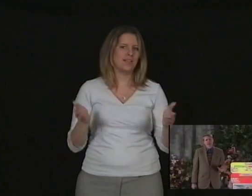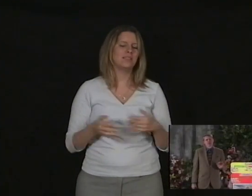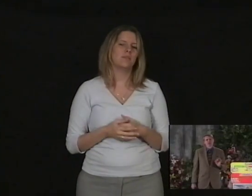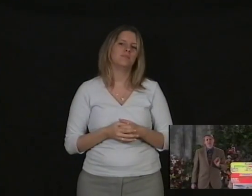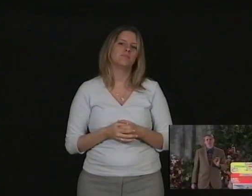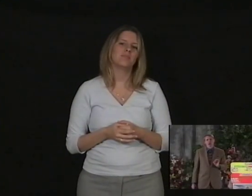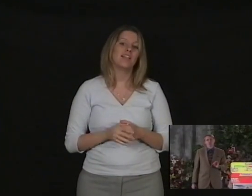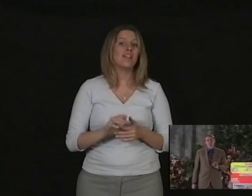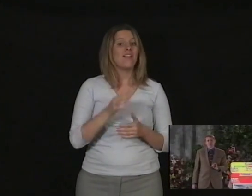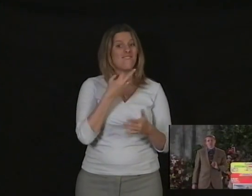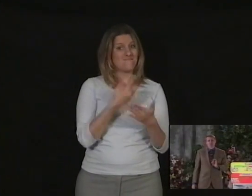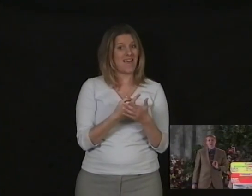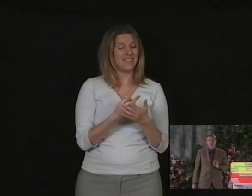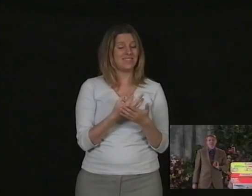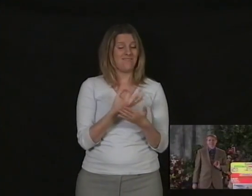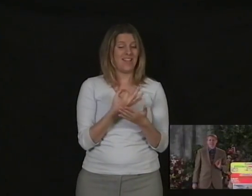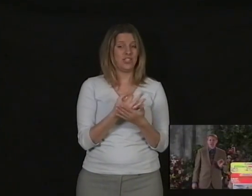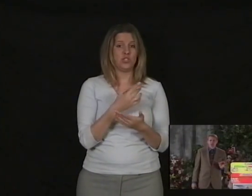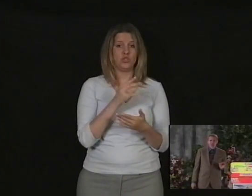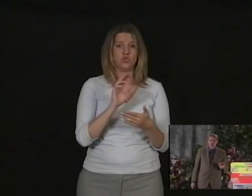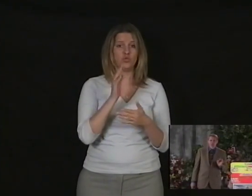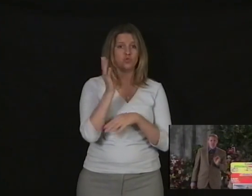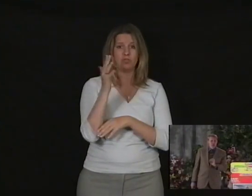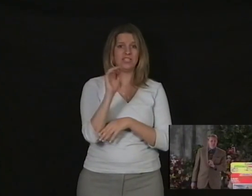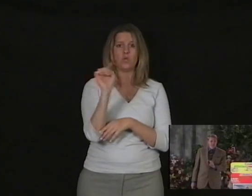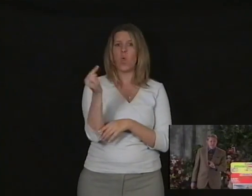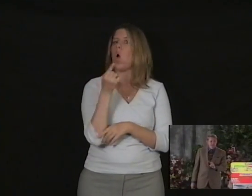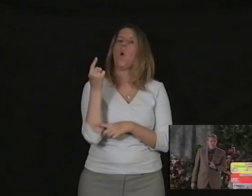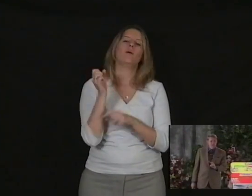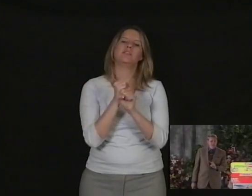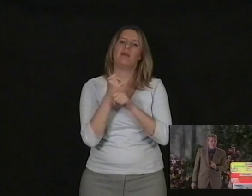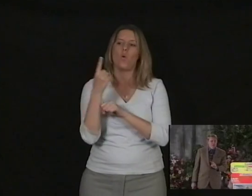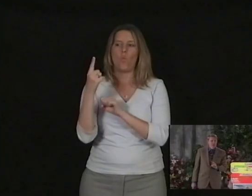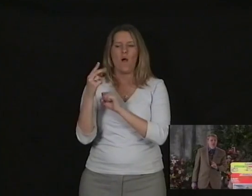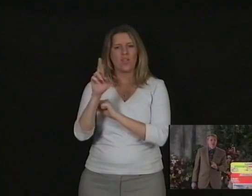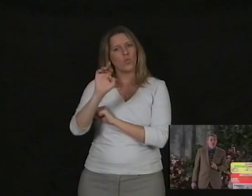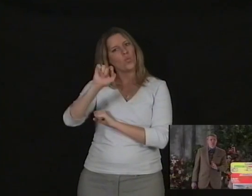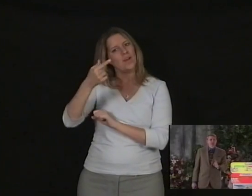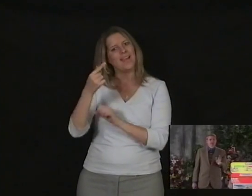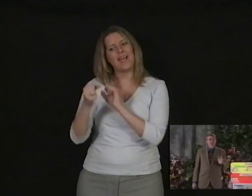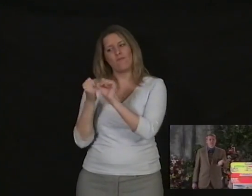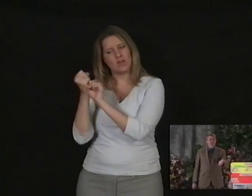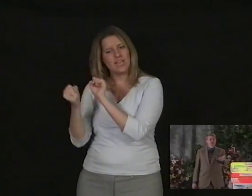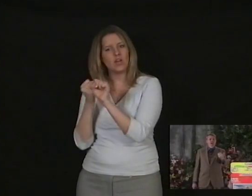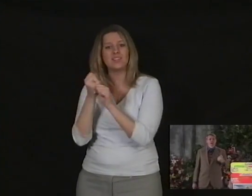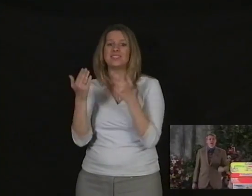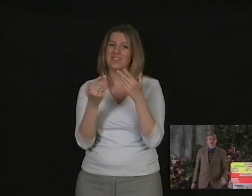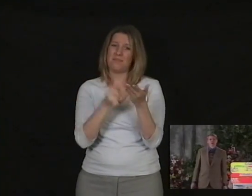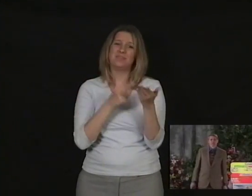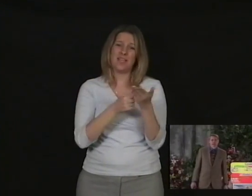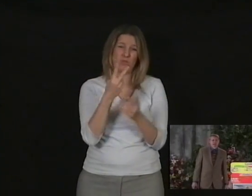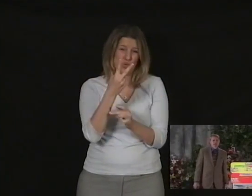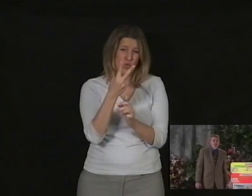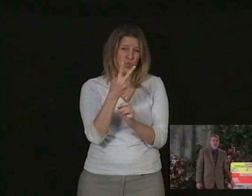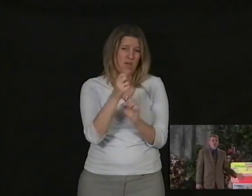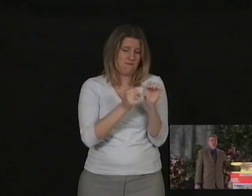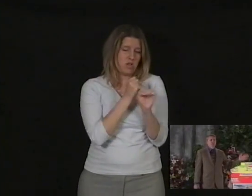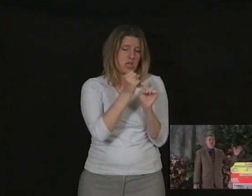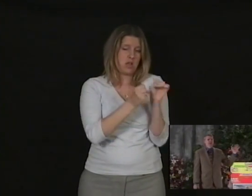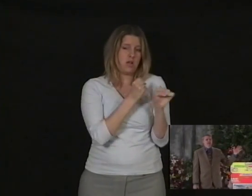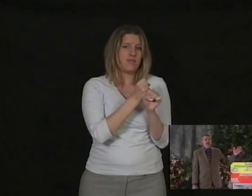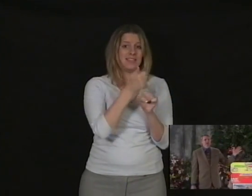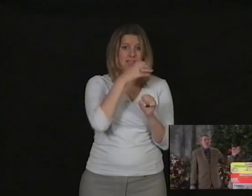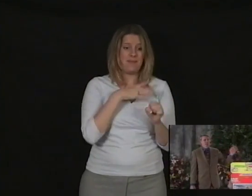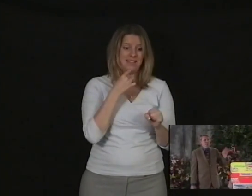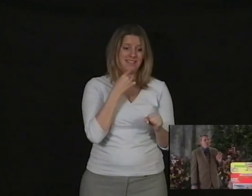Now, the fact is, trees don't always produce one ring a year. They can produce two rings a year. Okay? One guy said in a seminar, I had a Q&A session, he said, Mr.